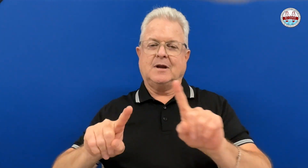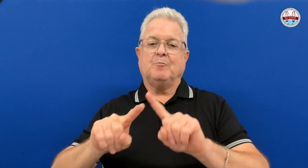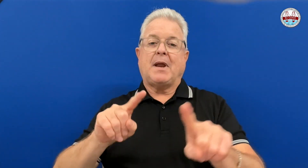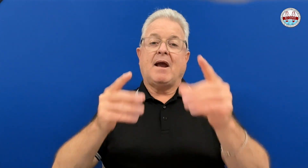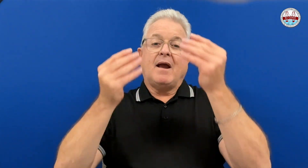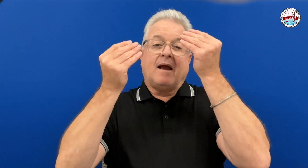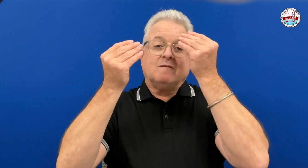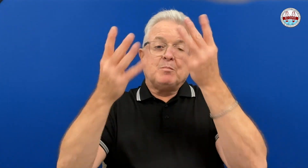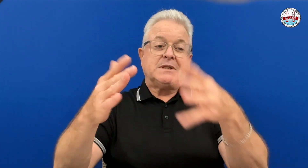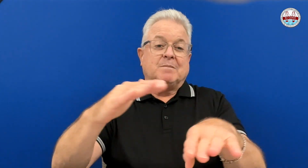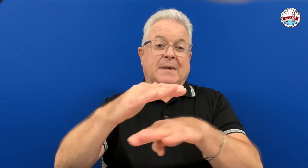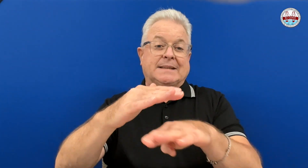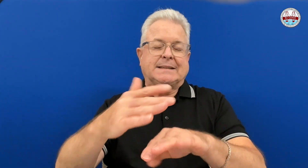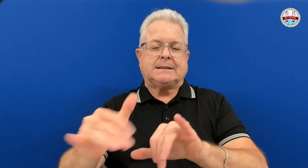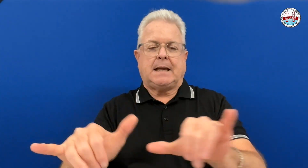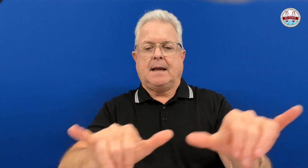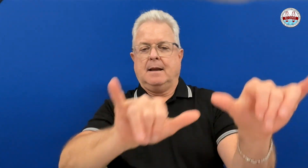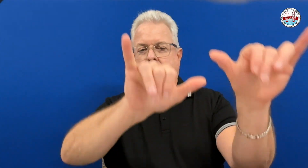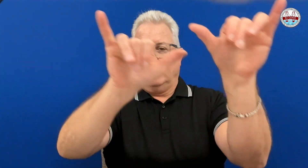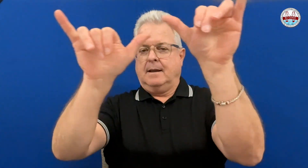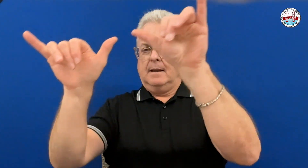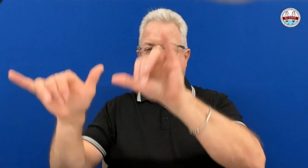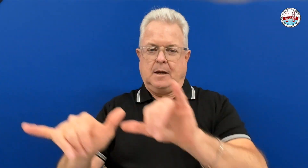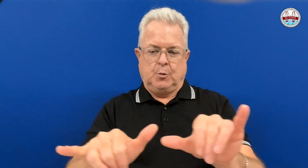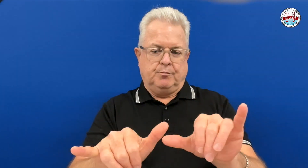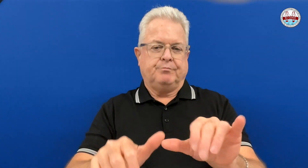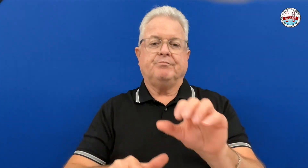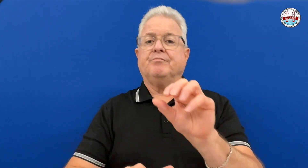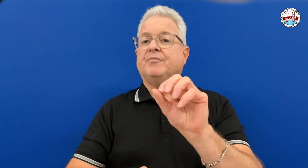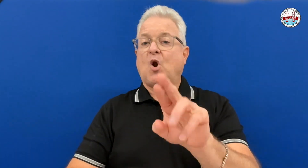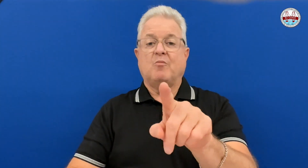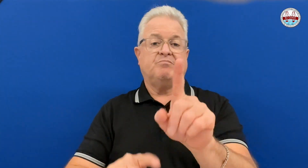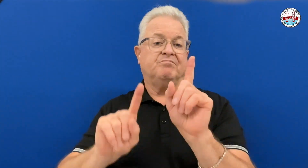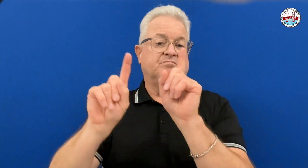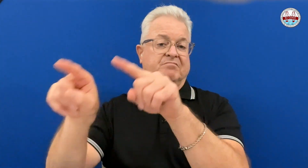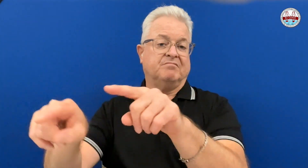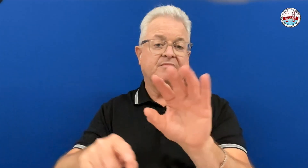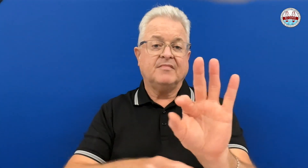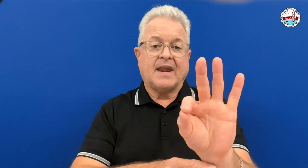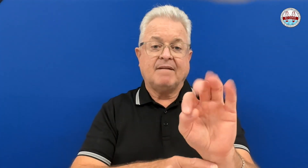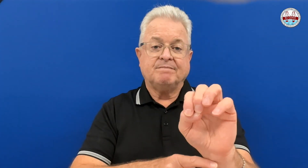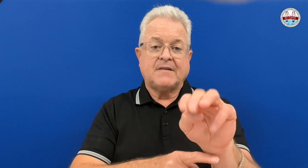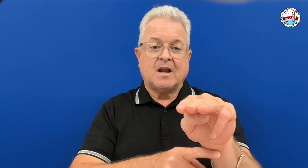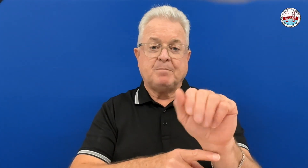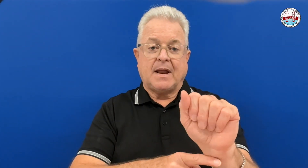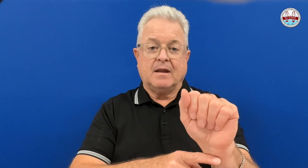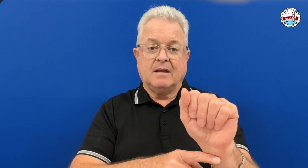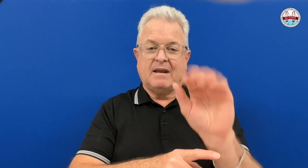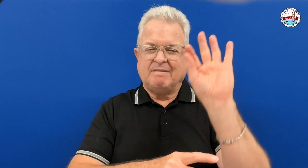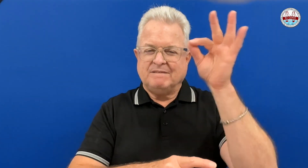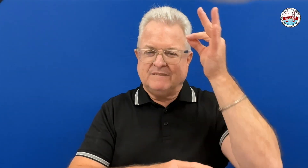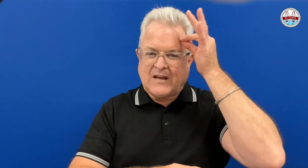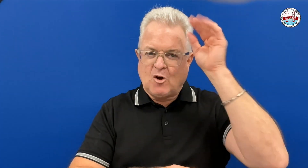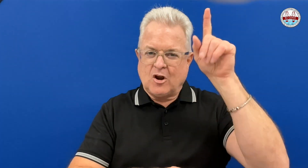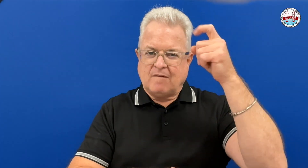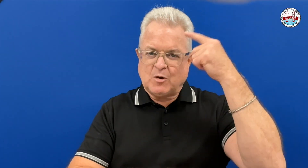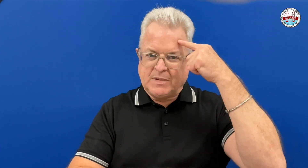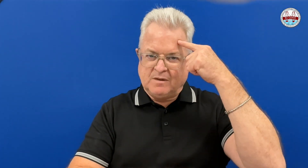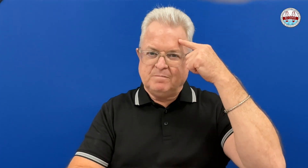Of course, different parts of the country have different needs, but the booklet is basically the same. You can get it at your